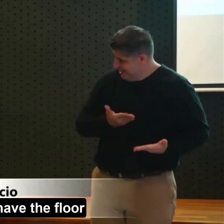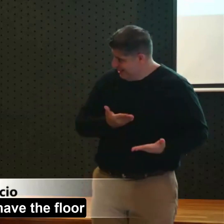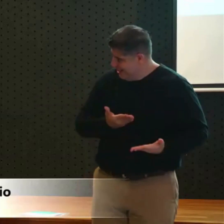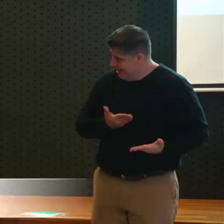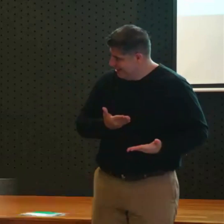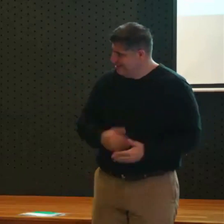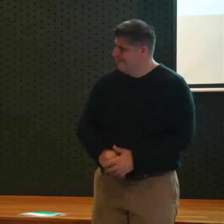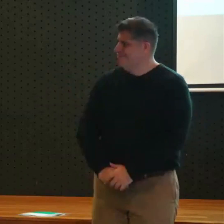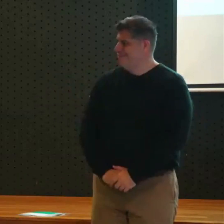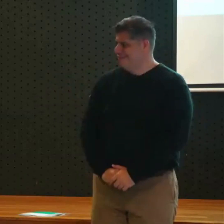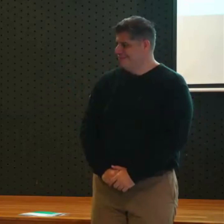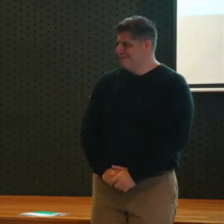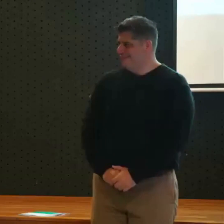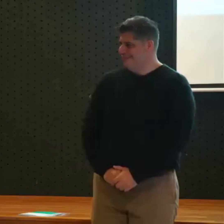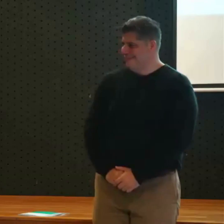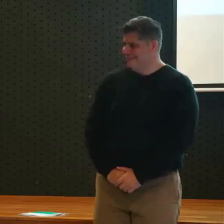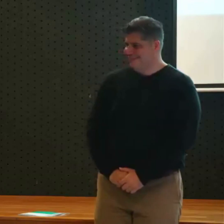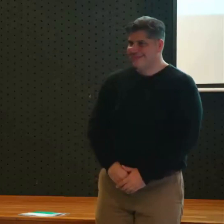you have the floor.